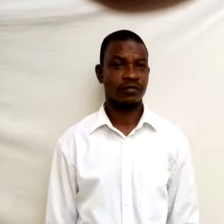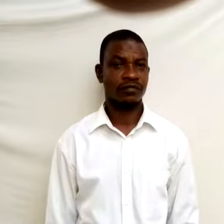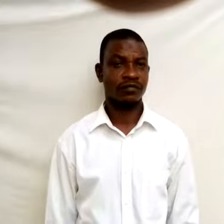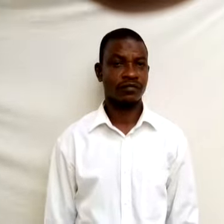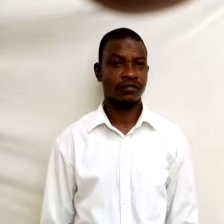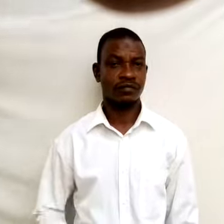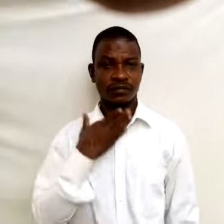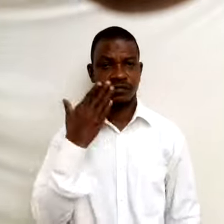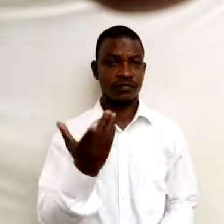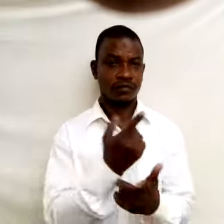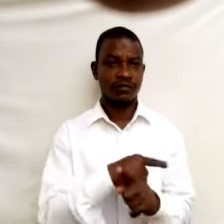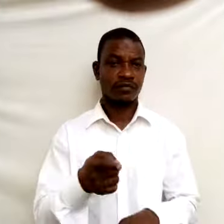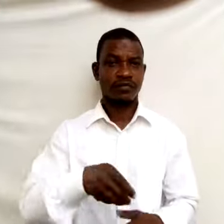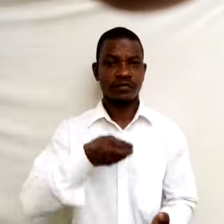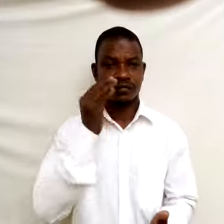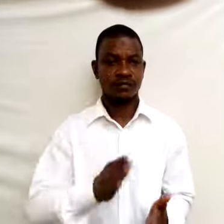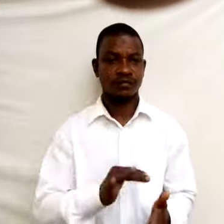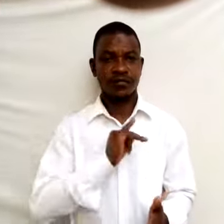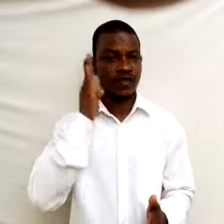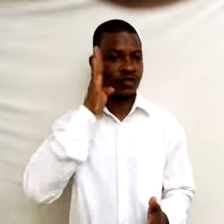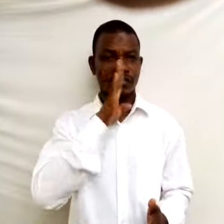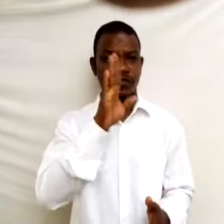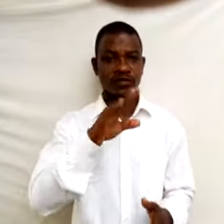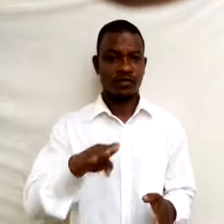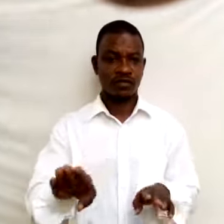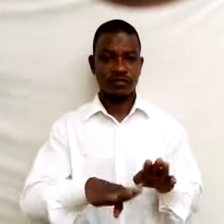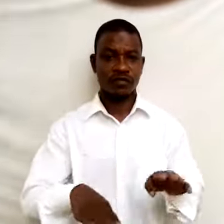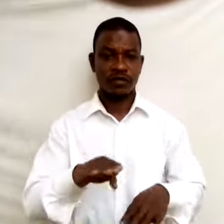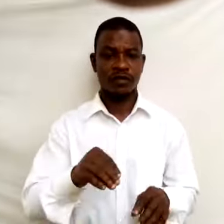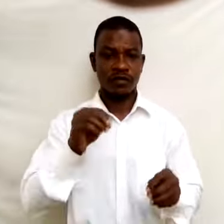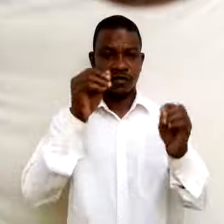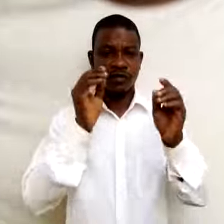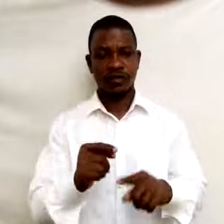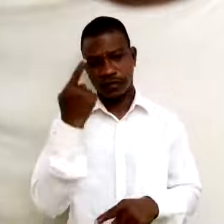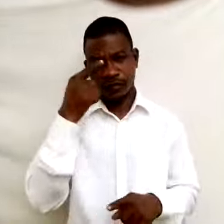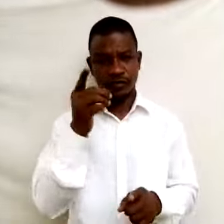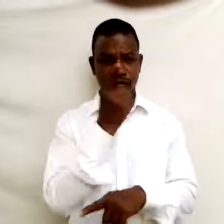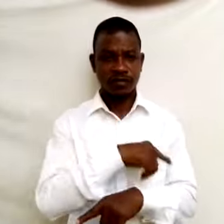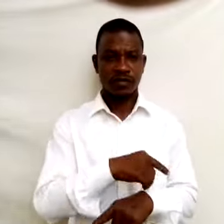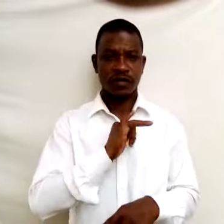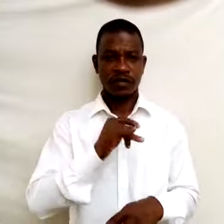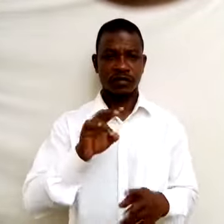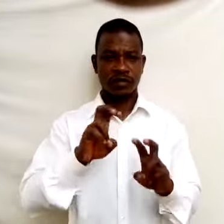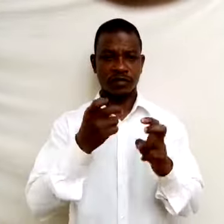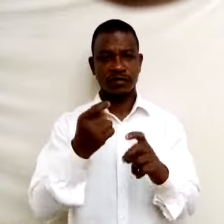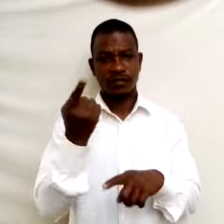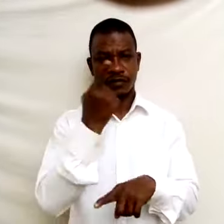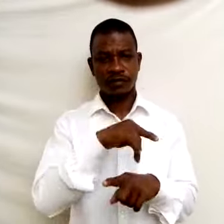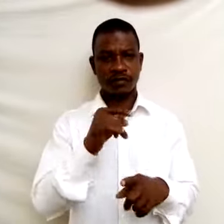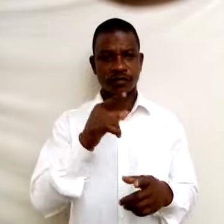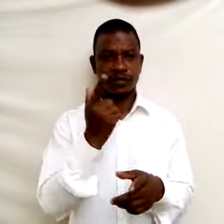Good day, students. I'll be your biology teacher for today, and the topic for today's lesson